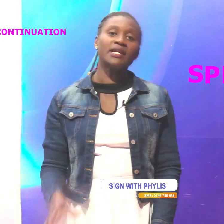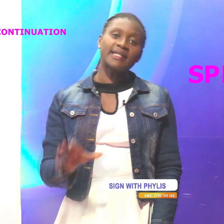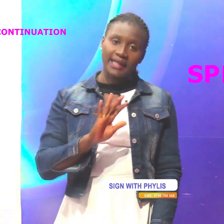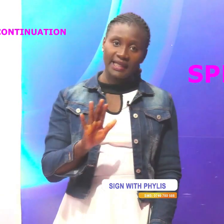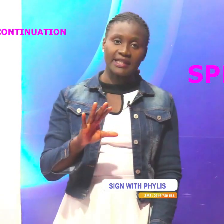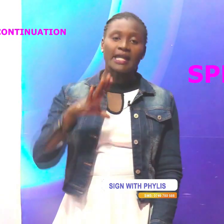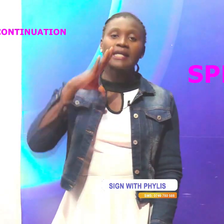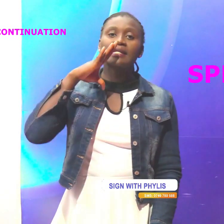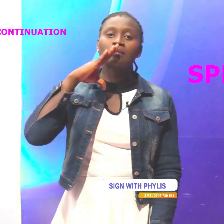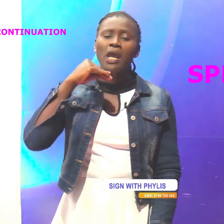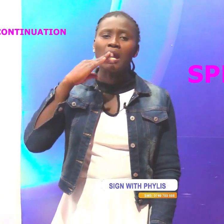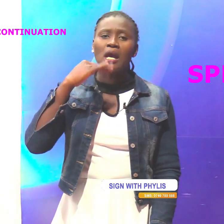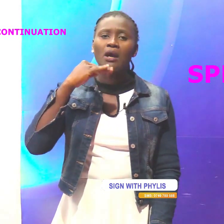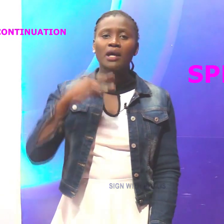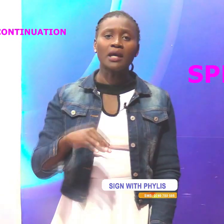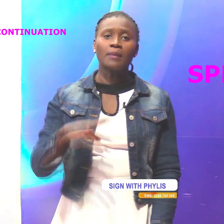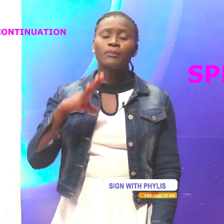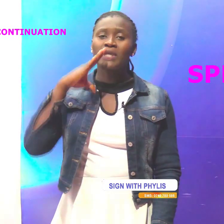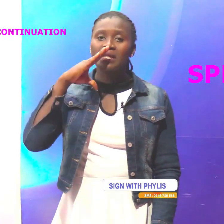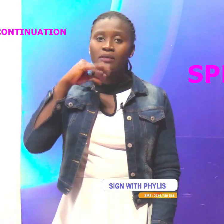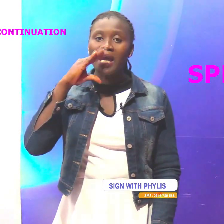sign it? Speak. Okay? Speak.